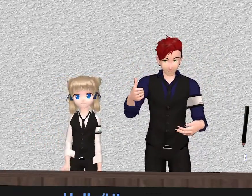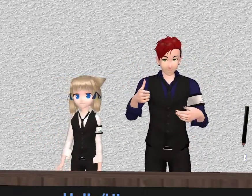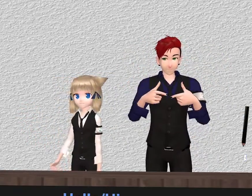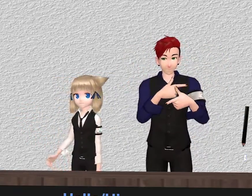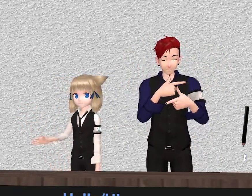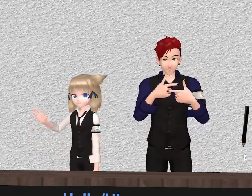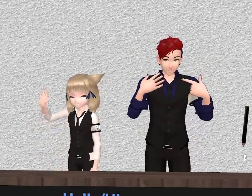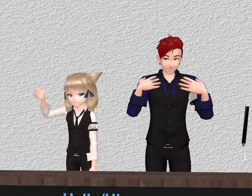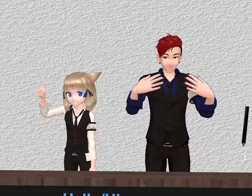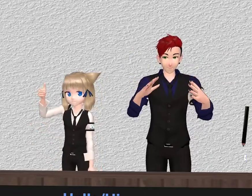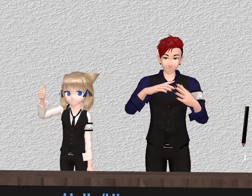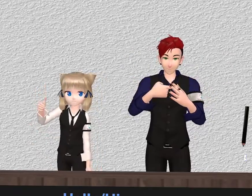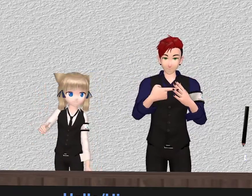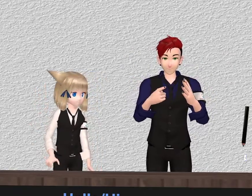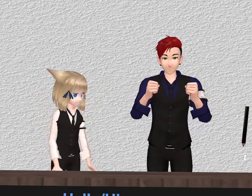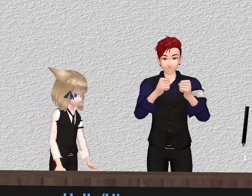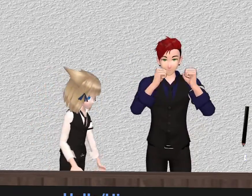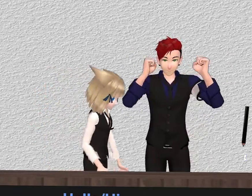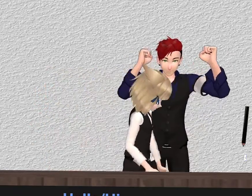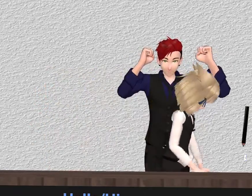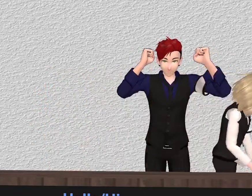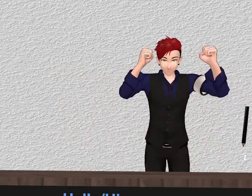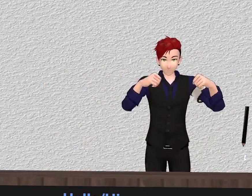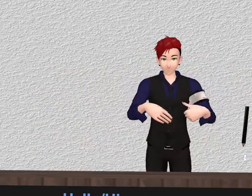start straight into the lesson. So there we are.